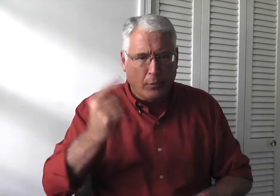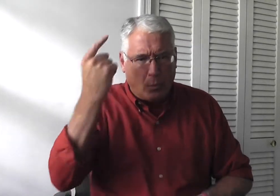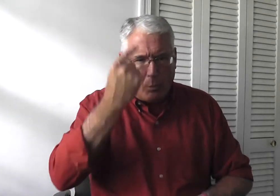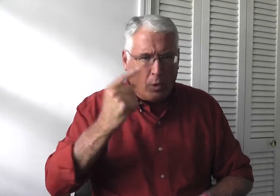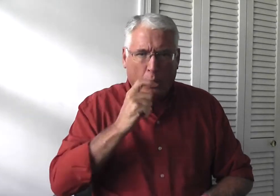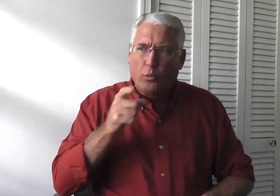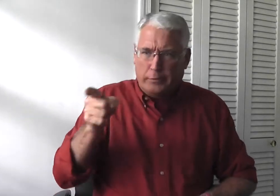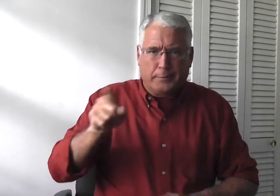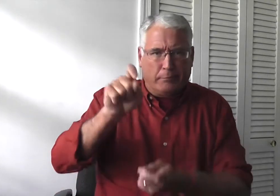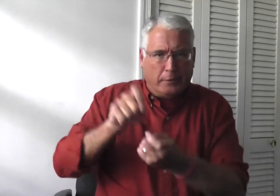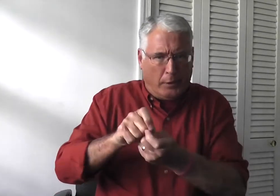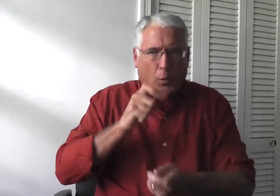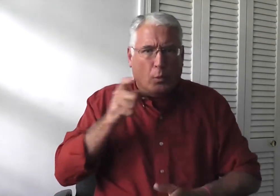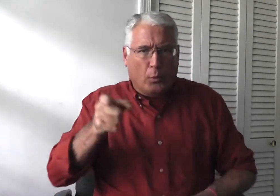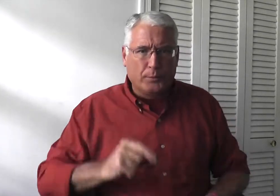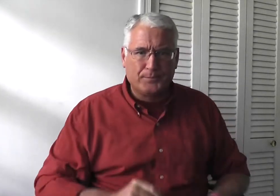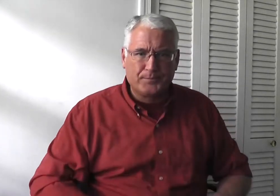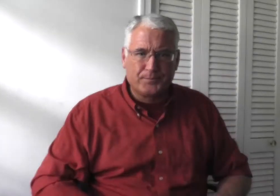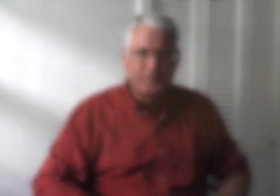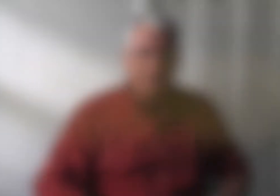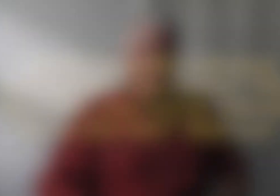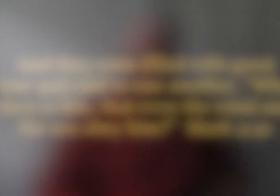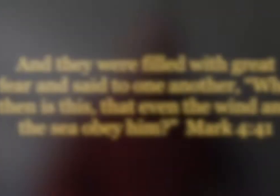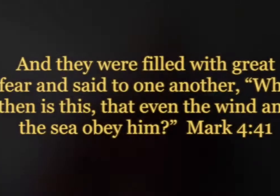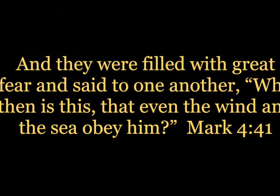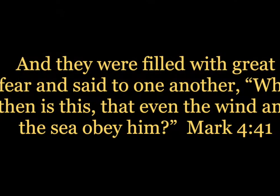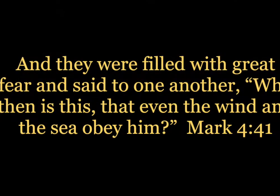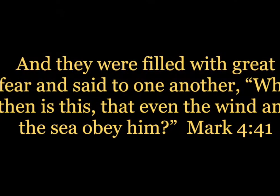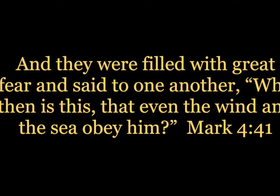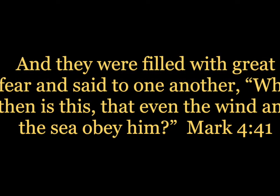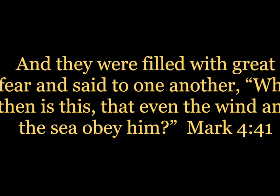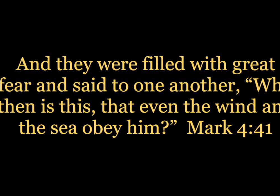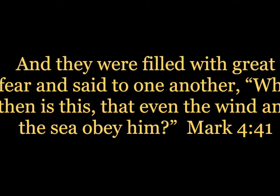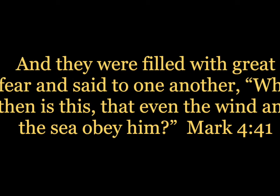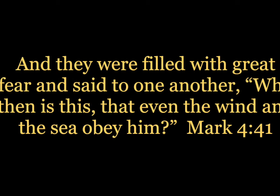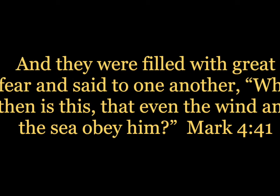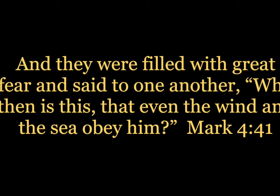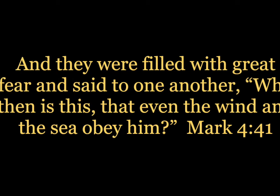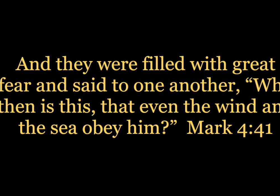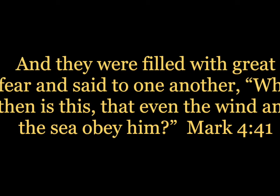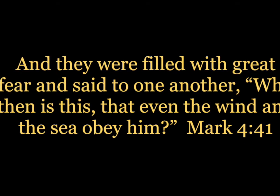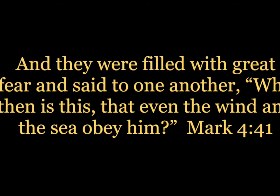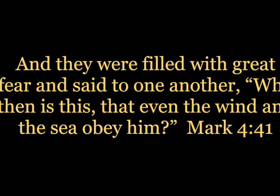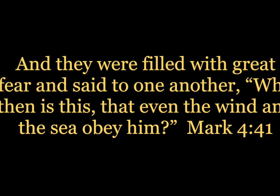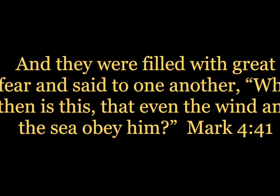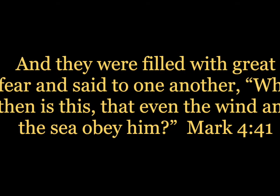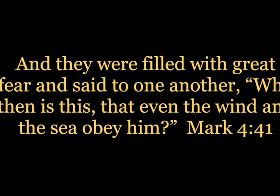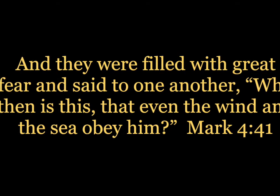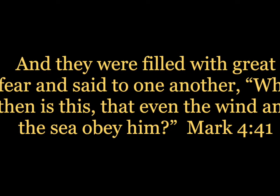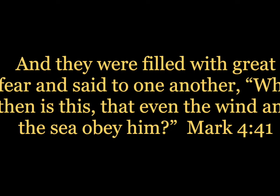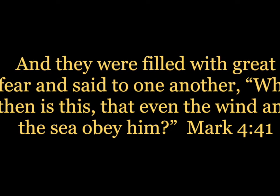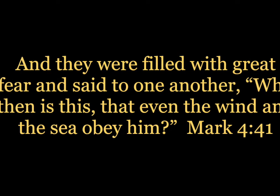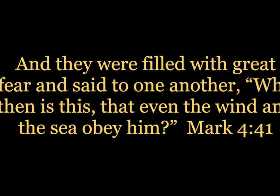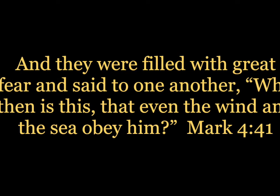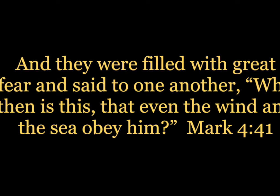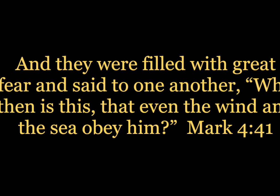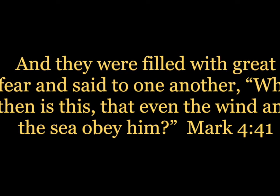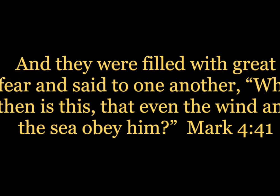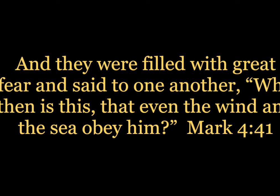him, wondering, who is he exactly? And they were filled with great fear and said to one another, "Who